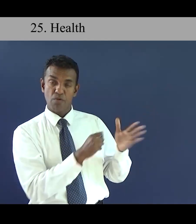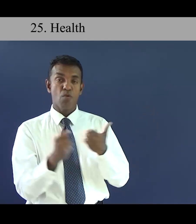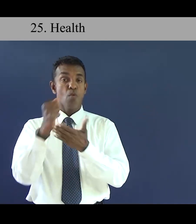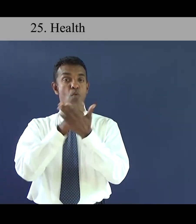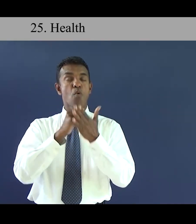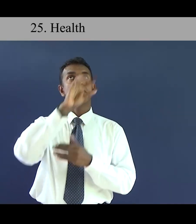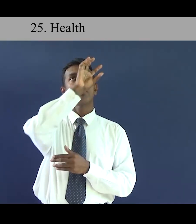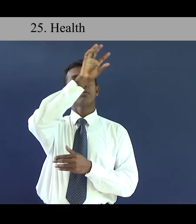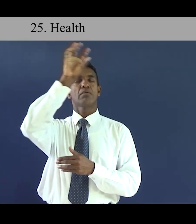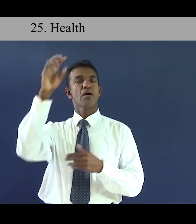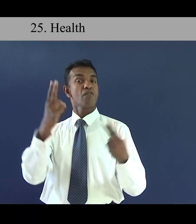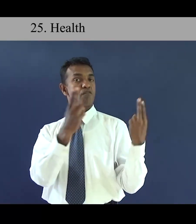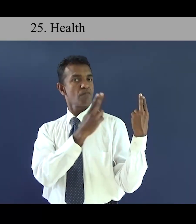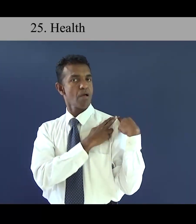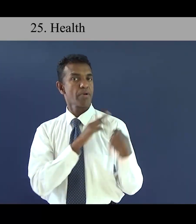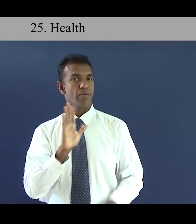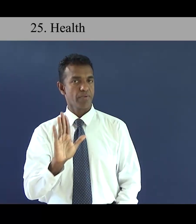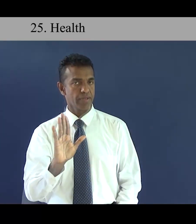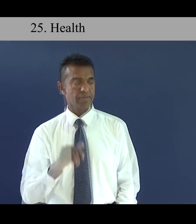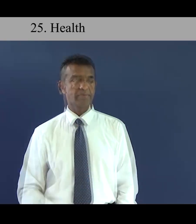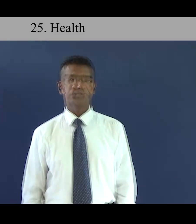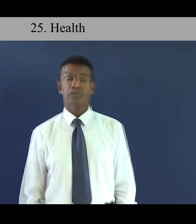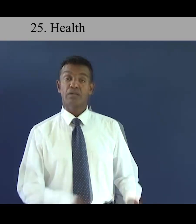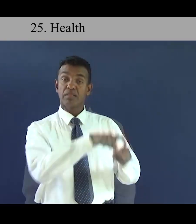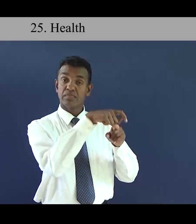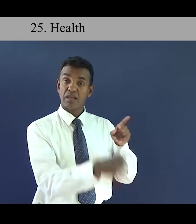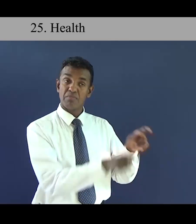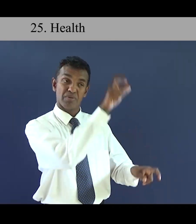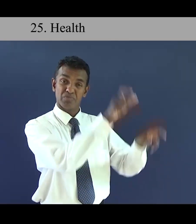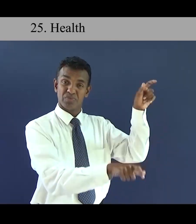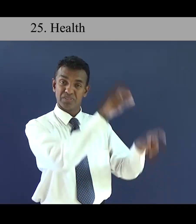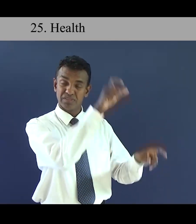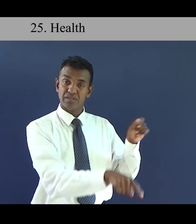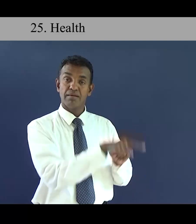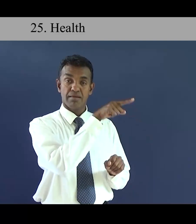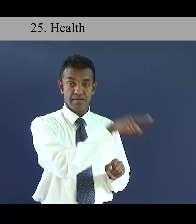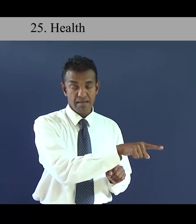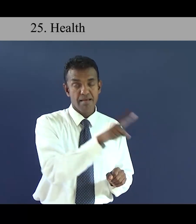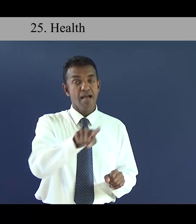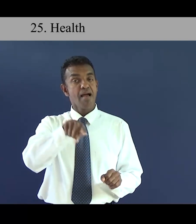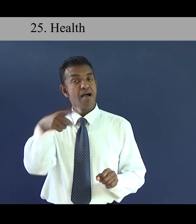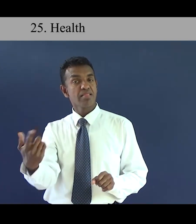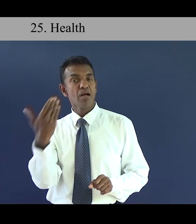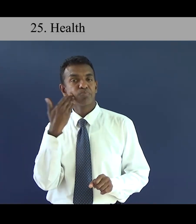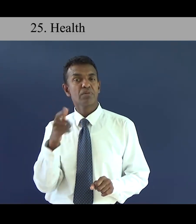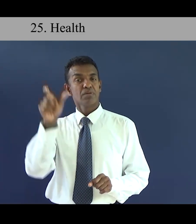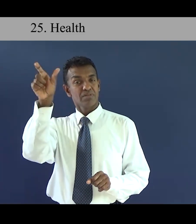same health services as others. Make sure disabled